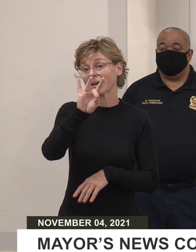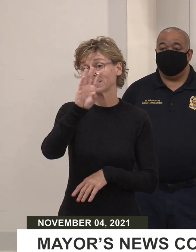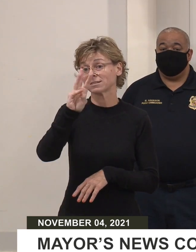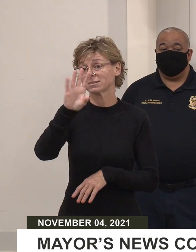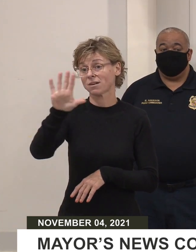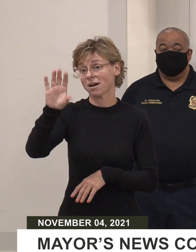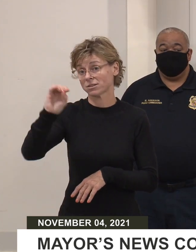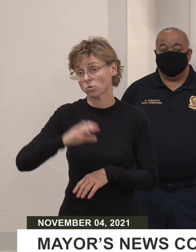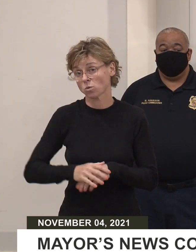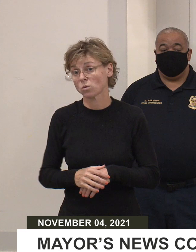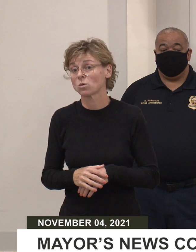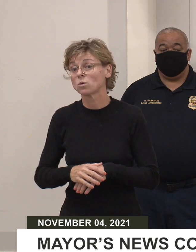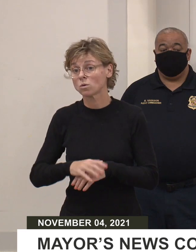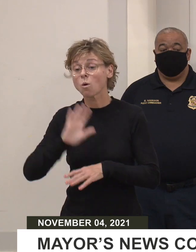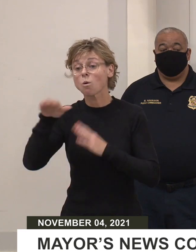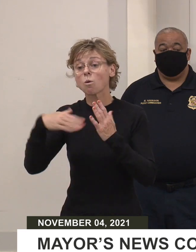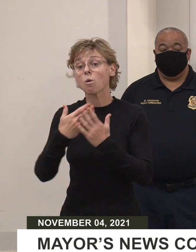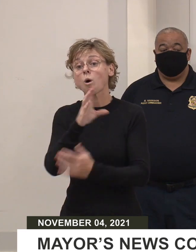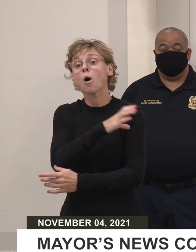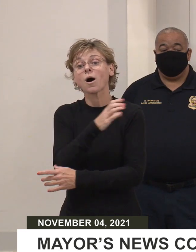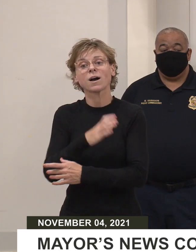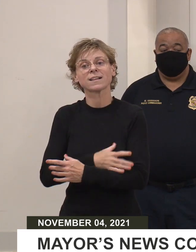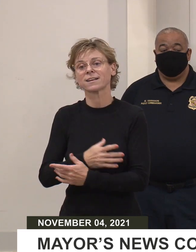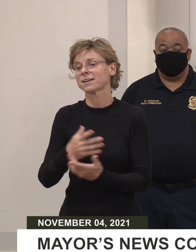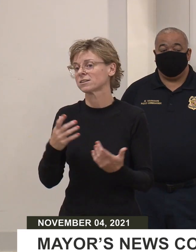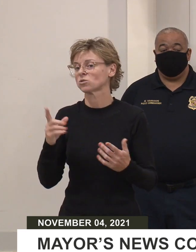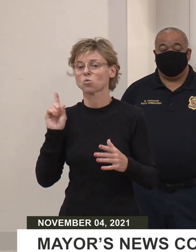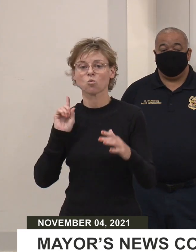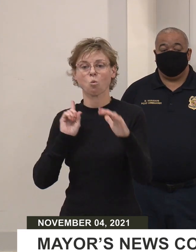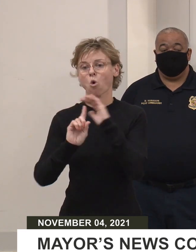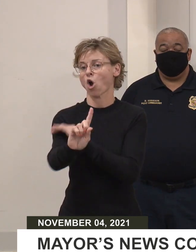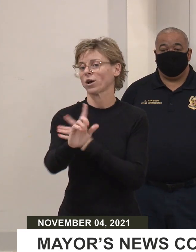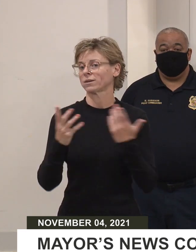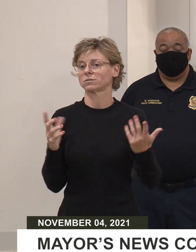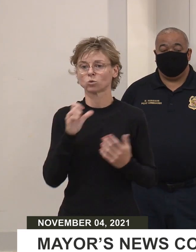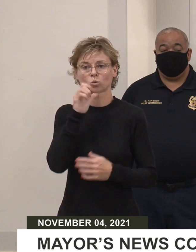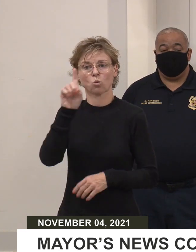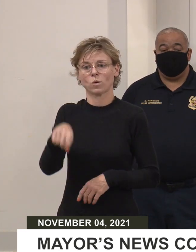443-984-8650. All of our clinics are walk-ups and no appointment is needed.